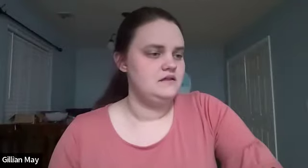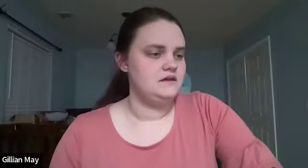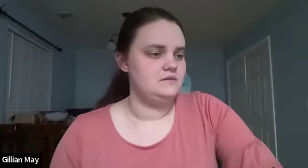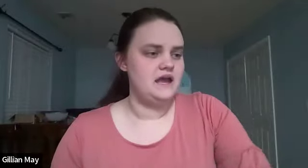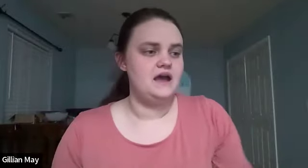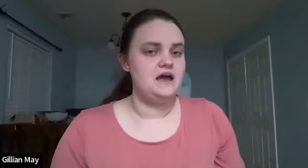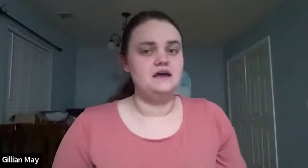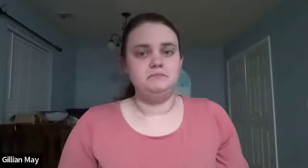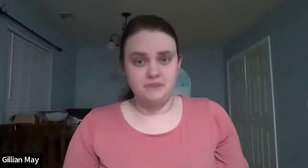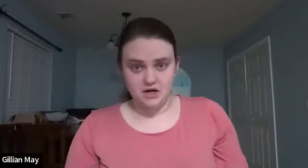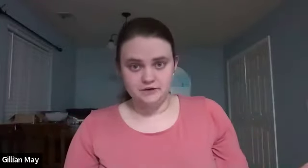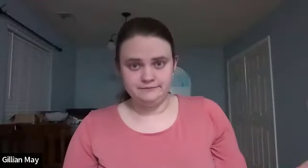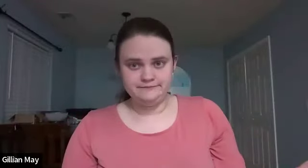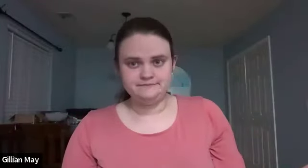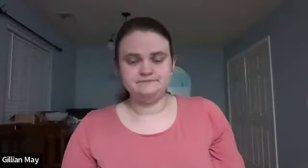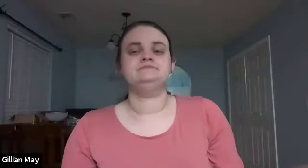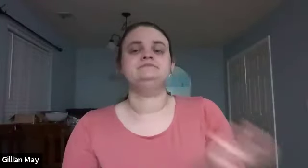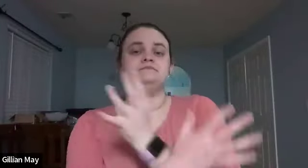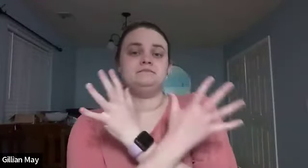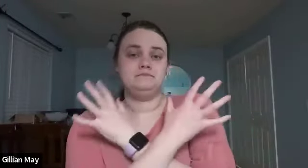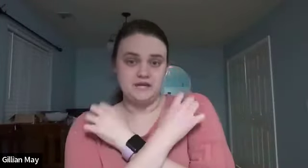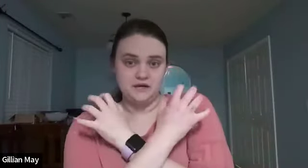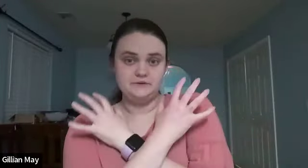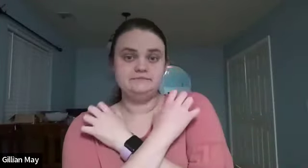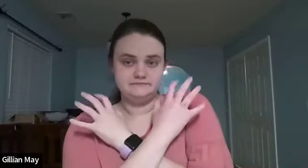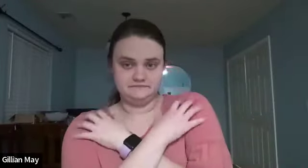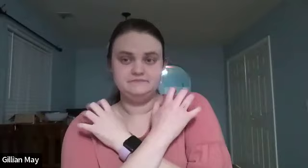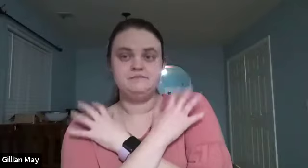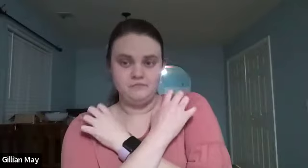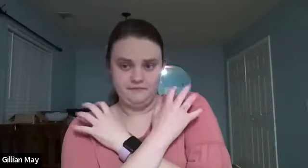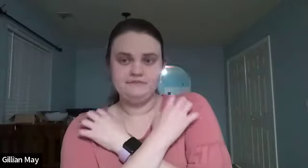Then we had bear. Bear.